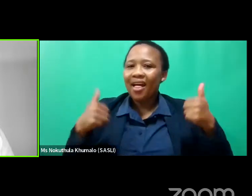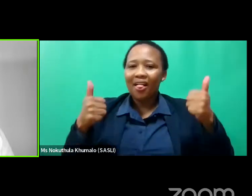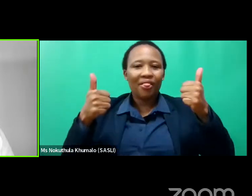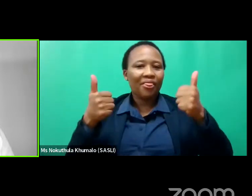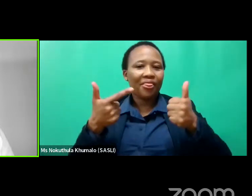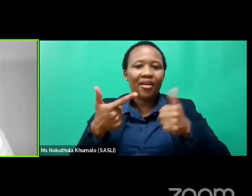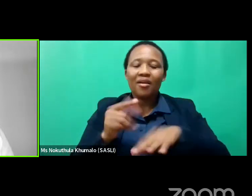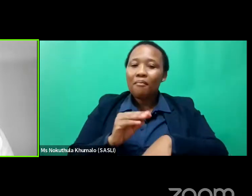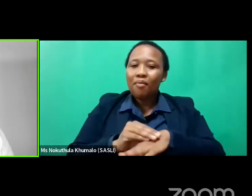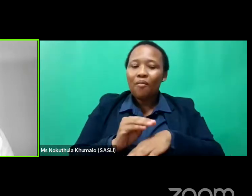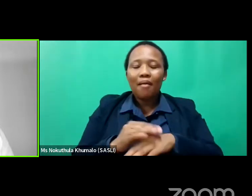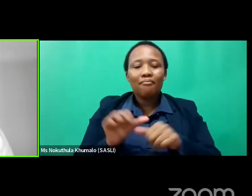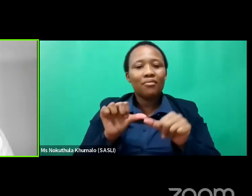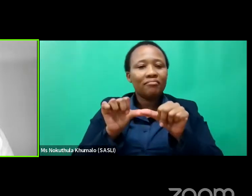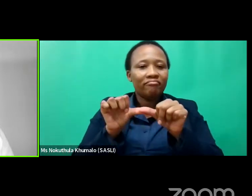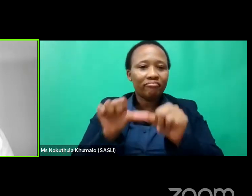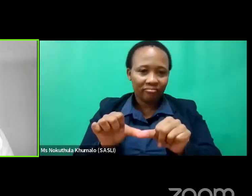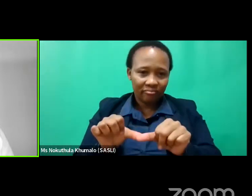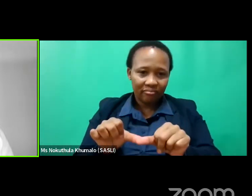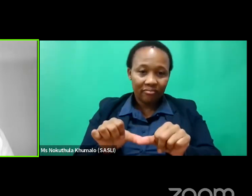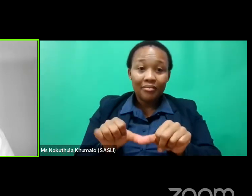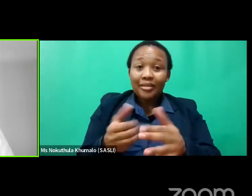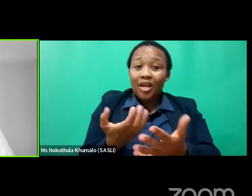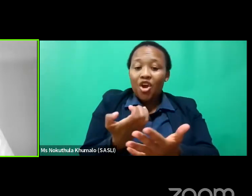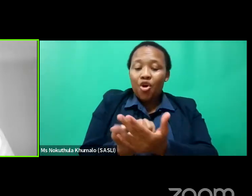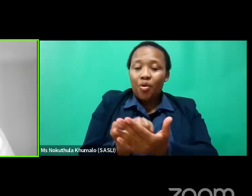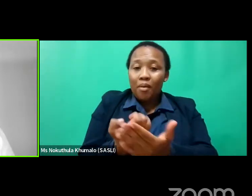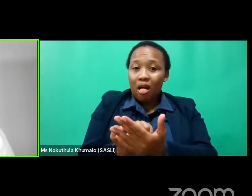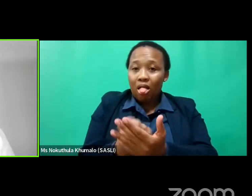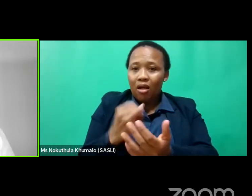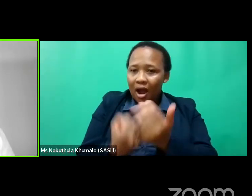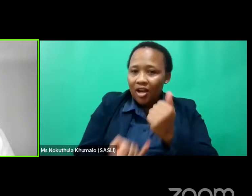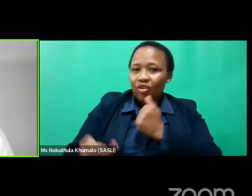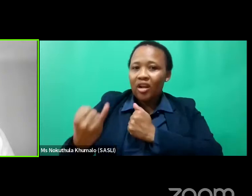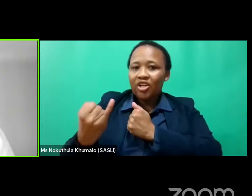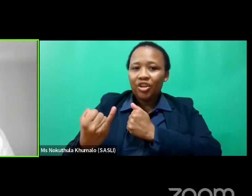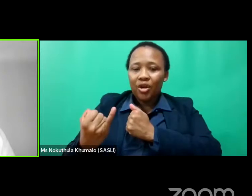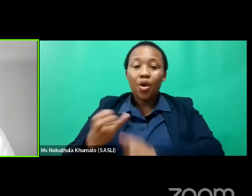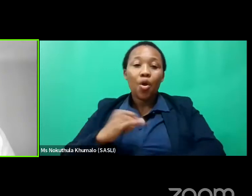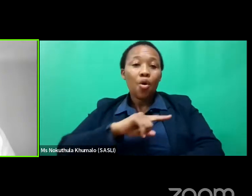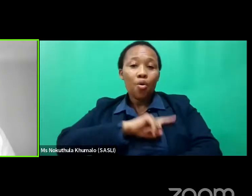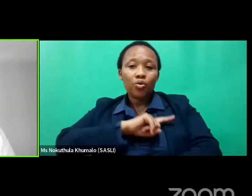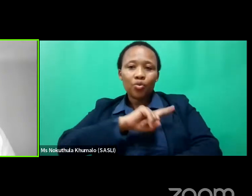economic isolation with no prospect of securing employment